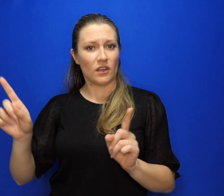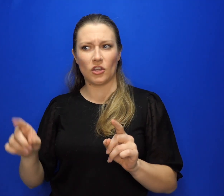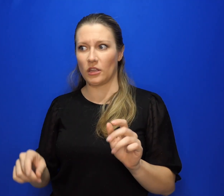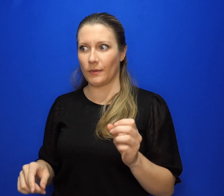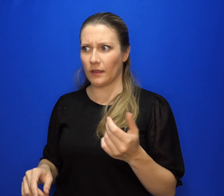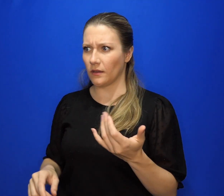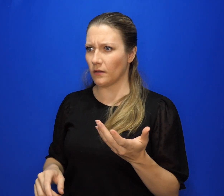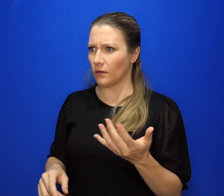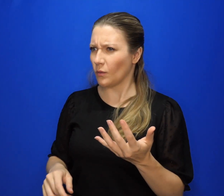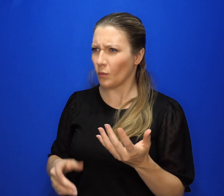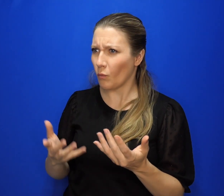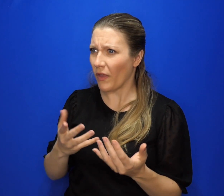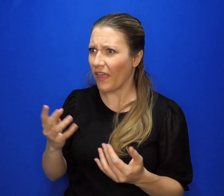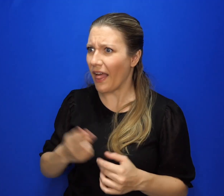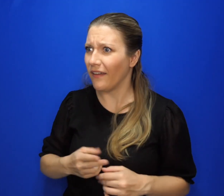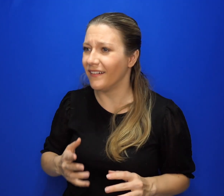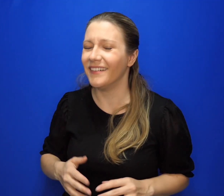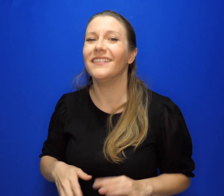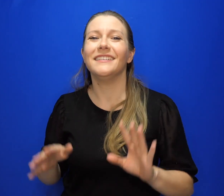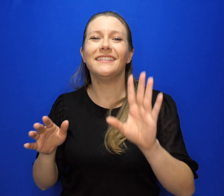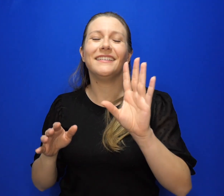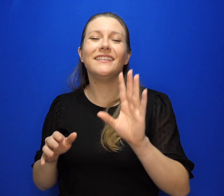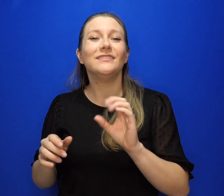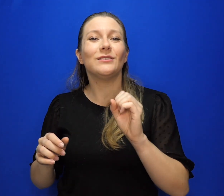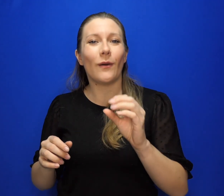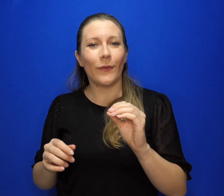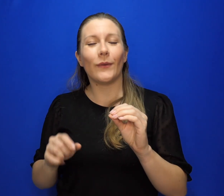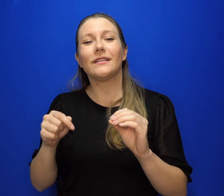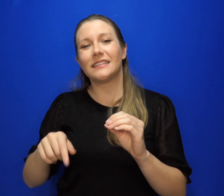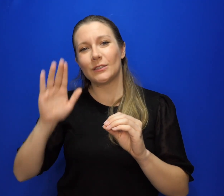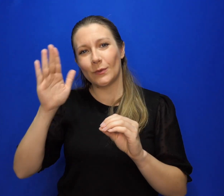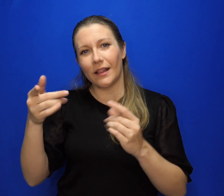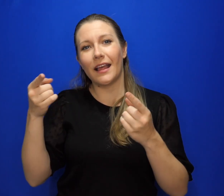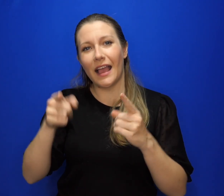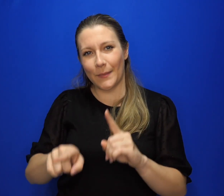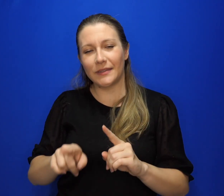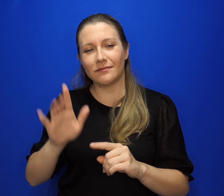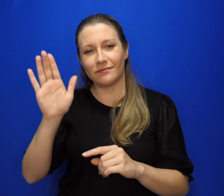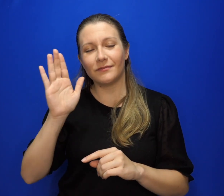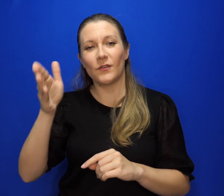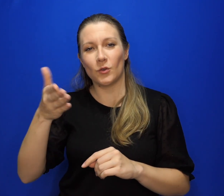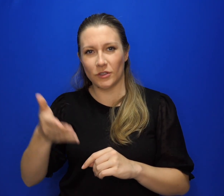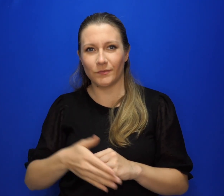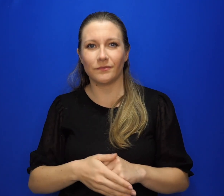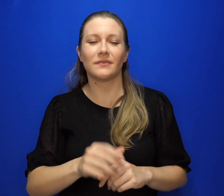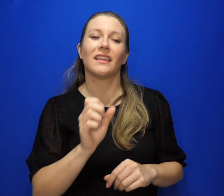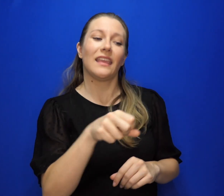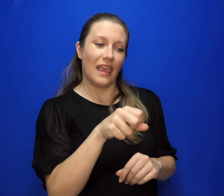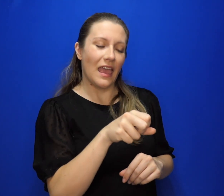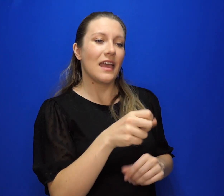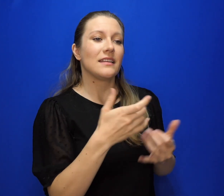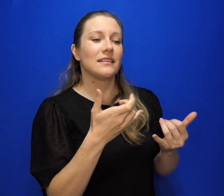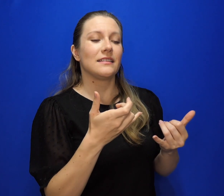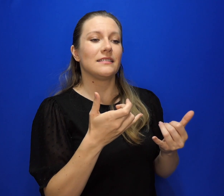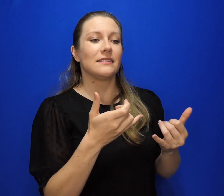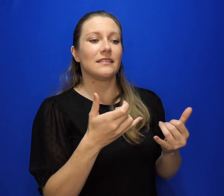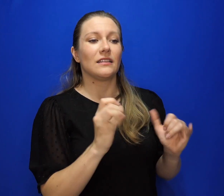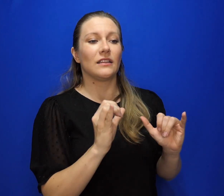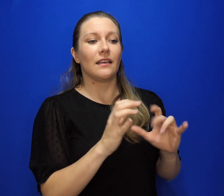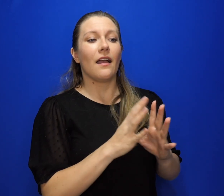Right. Like, so this is going to happen at some point. Yeah. And even in terms, I sometimes get more emergent